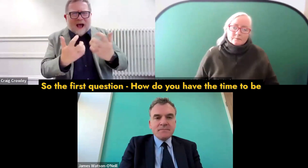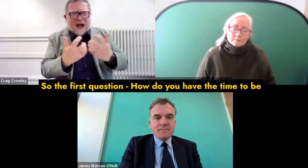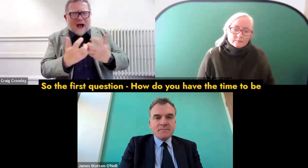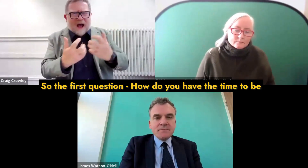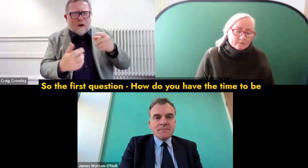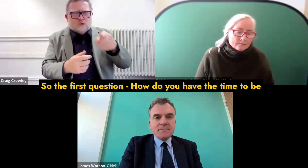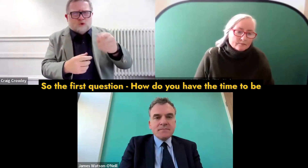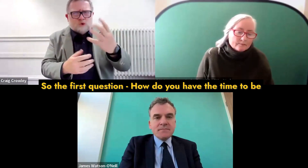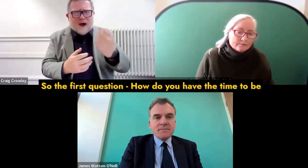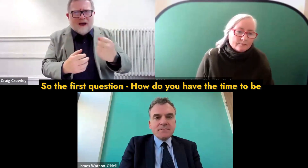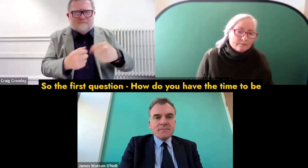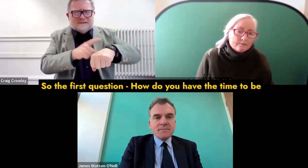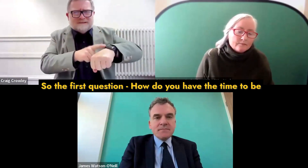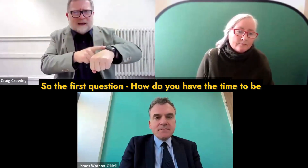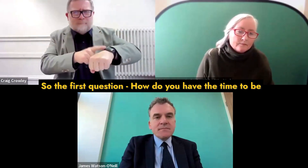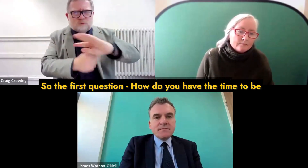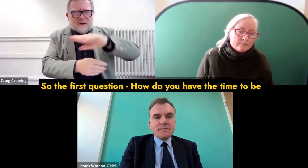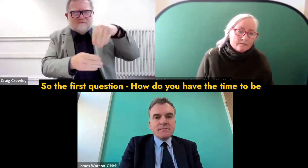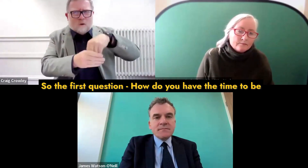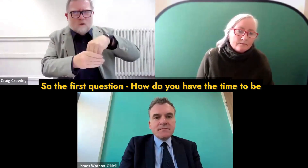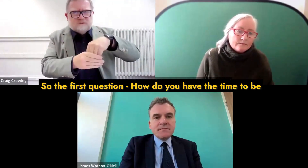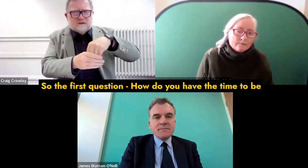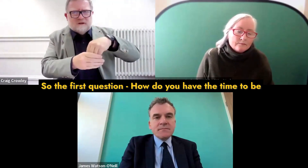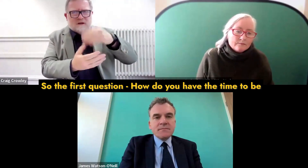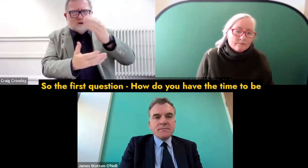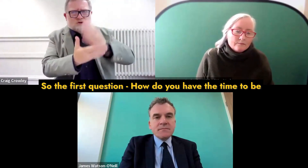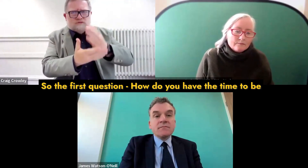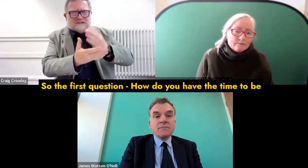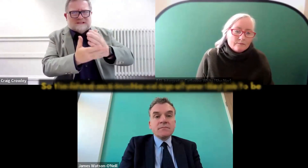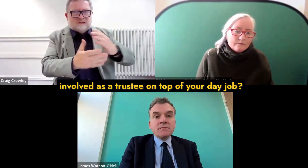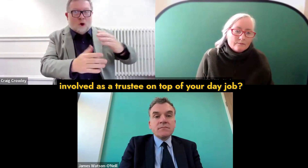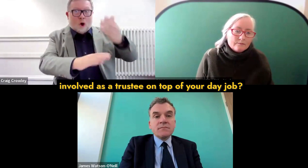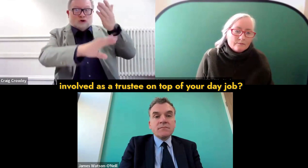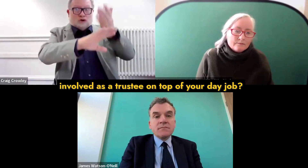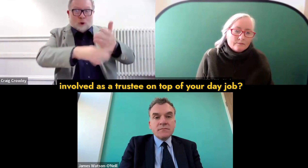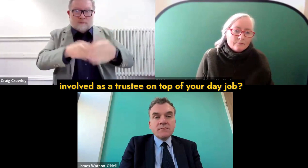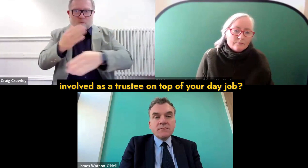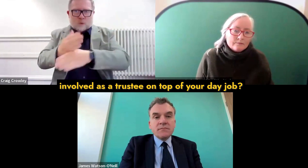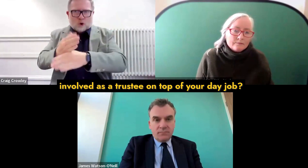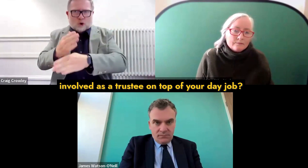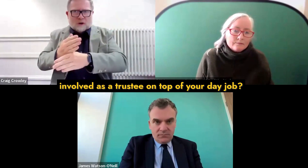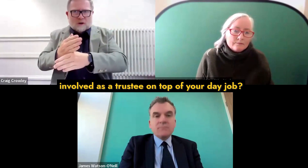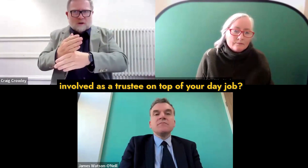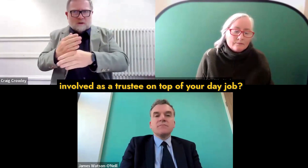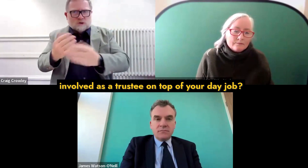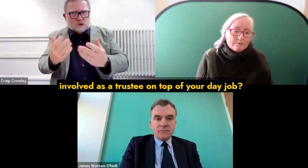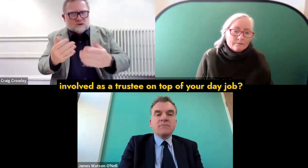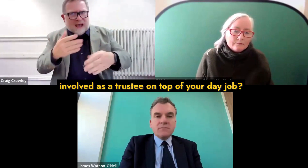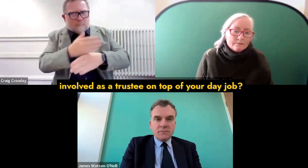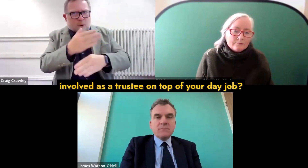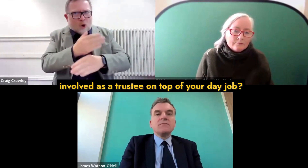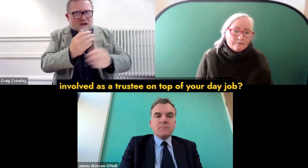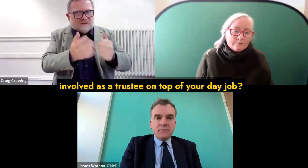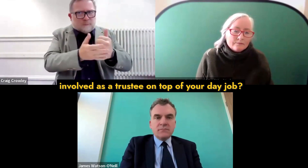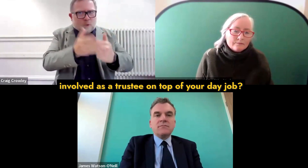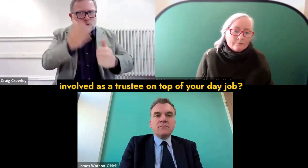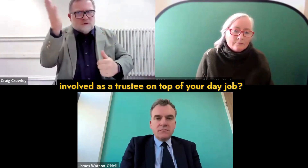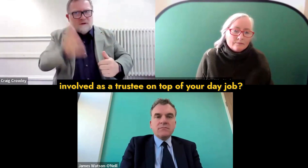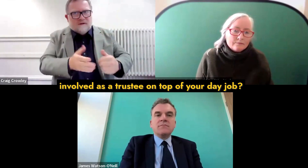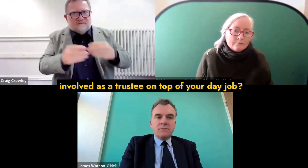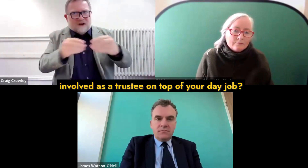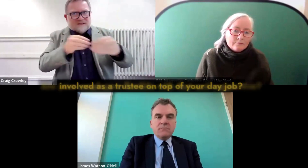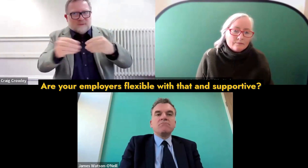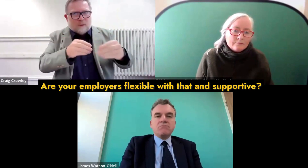So the first question, how do you have the time to be involved as a trustee on top of your day